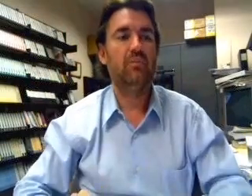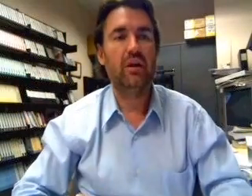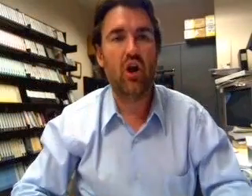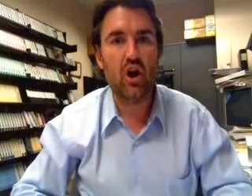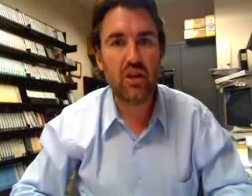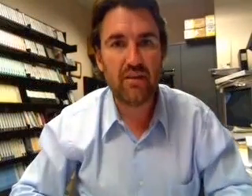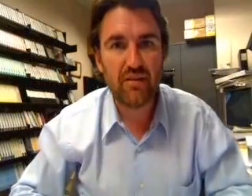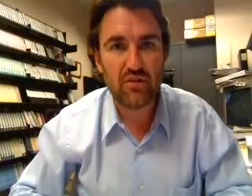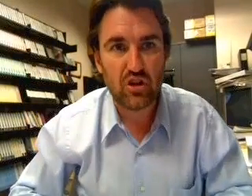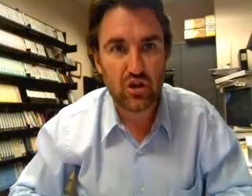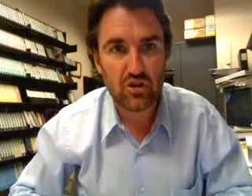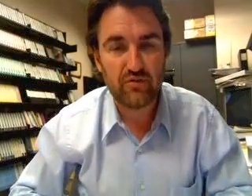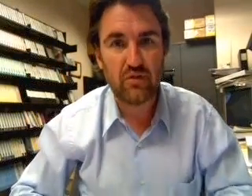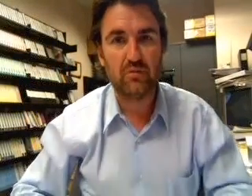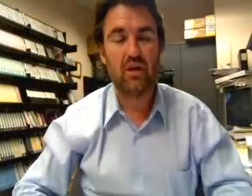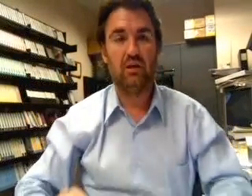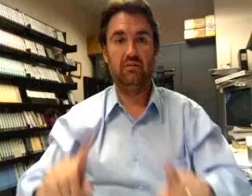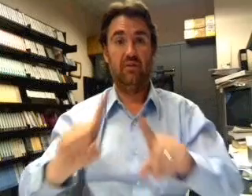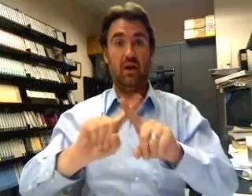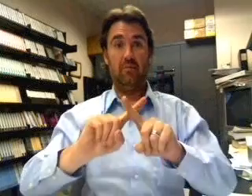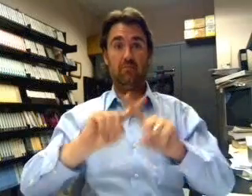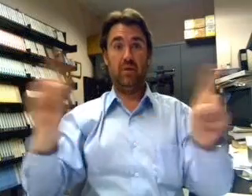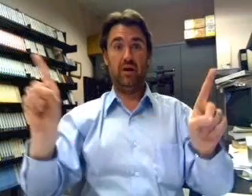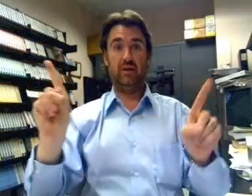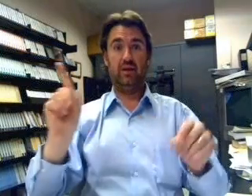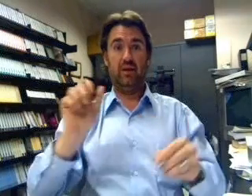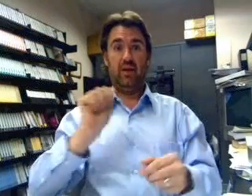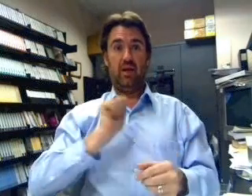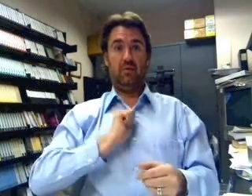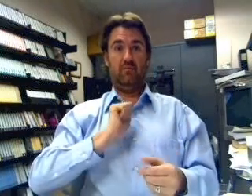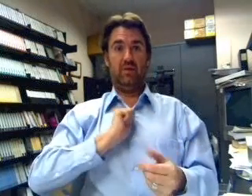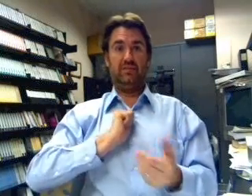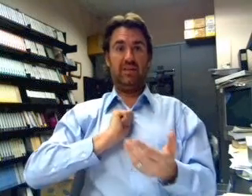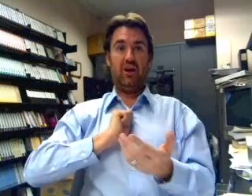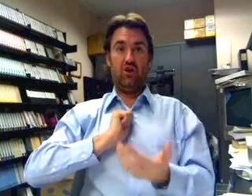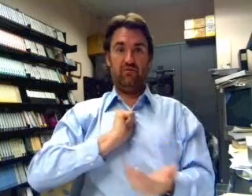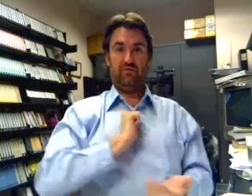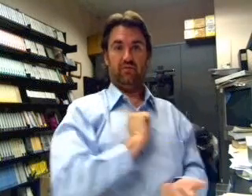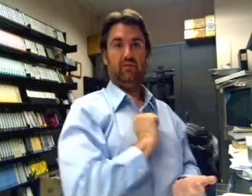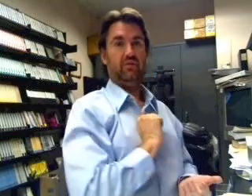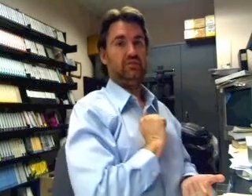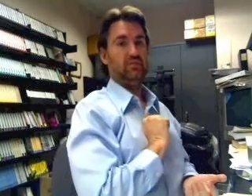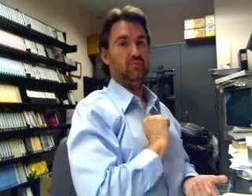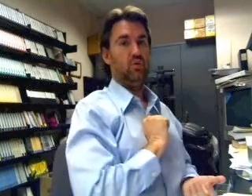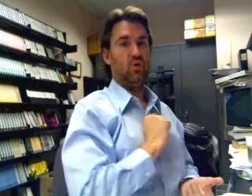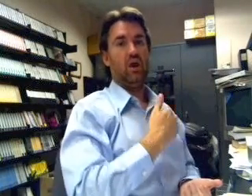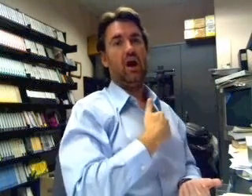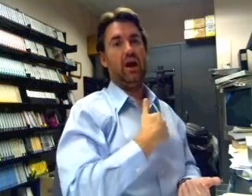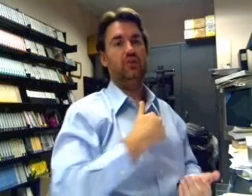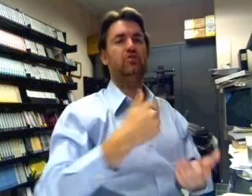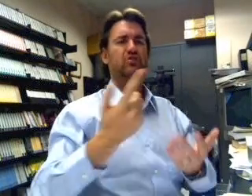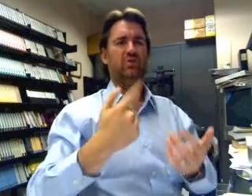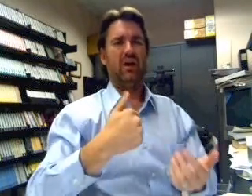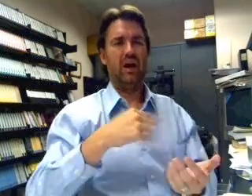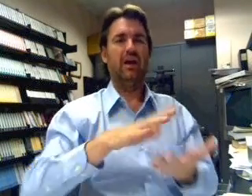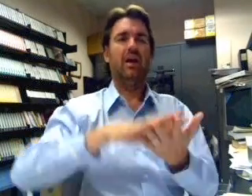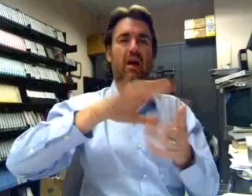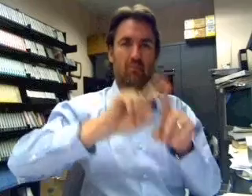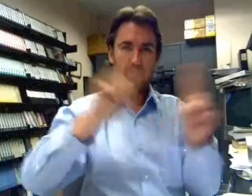But all I've ever learned from love. But myself, this is, or I, you could do an I,